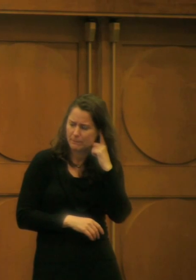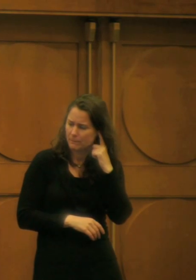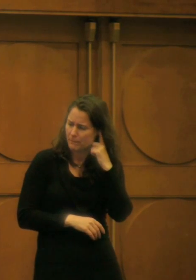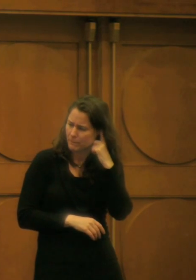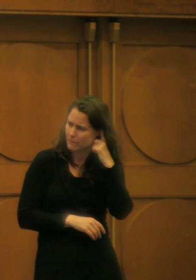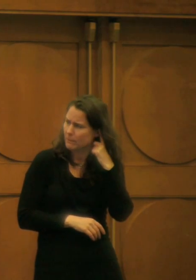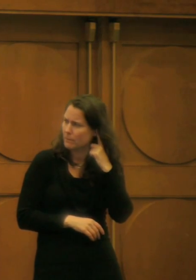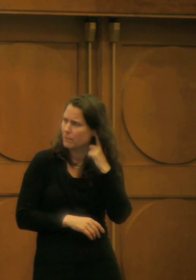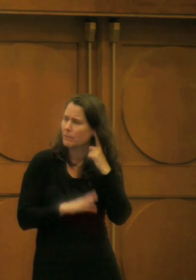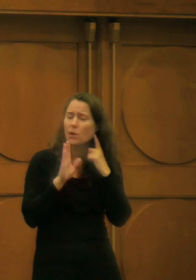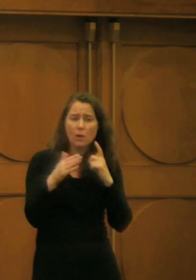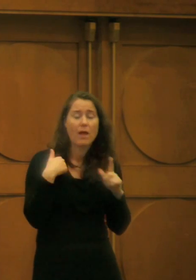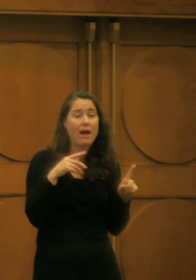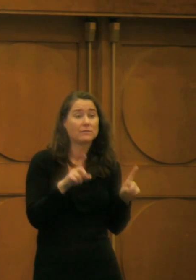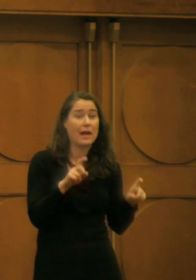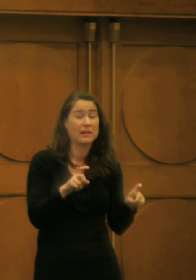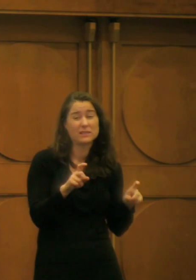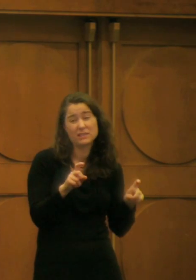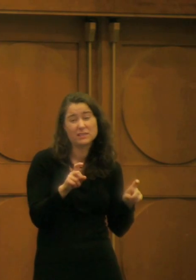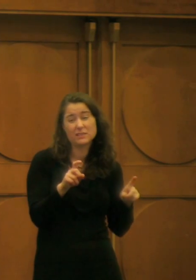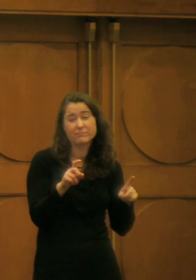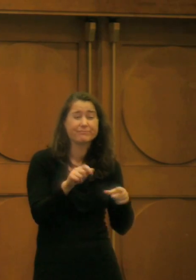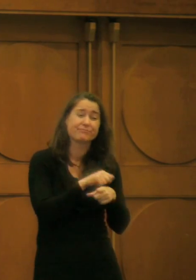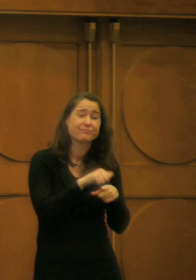test material preparations,